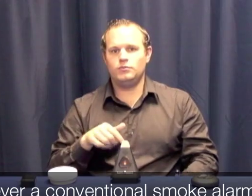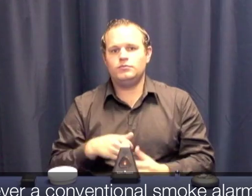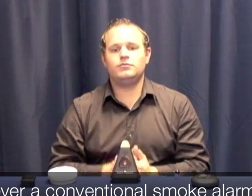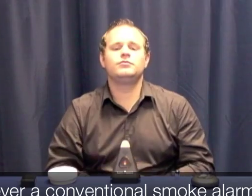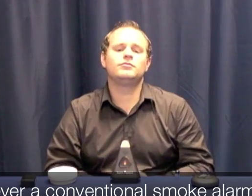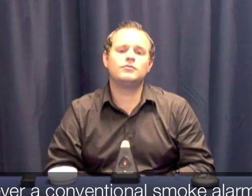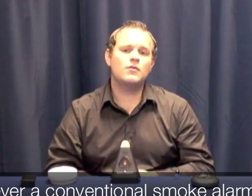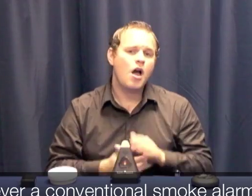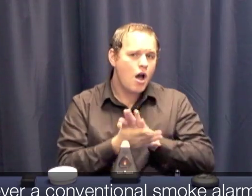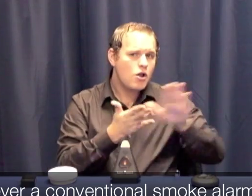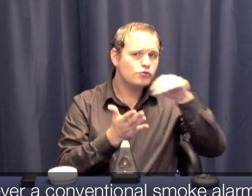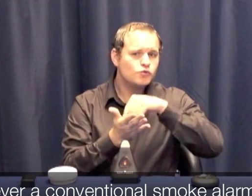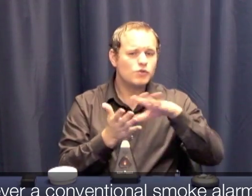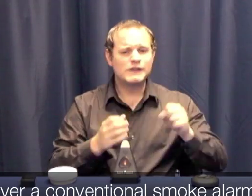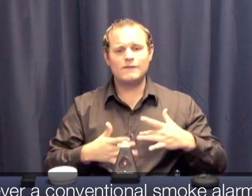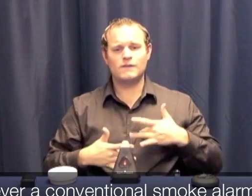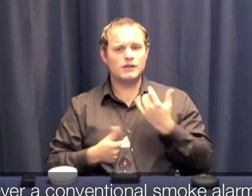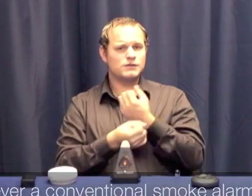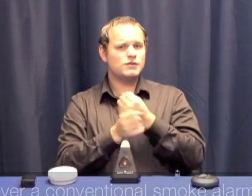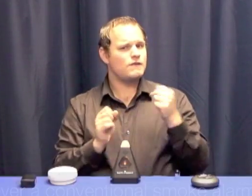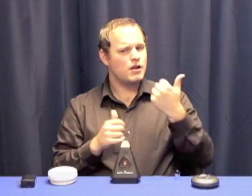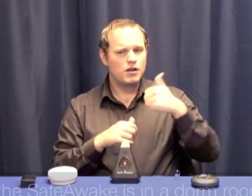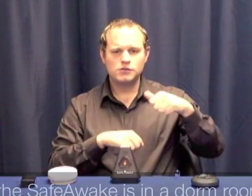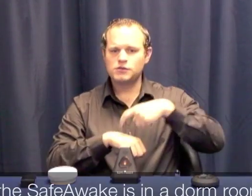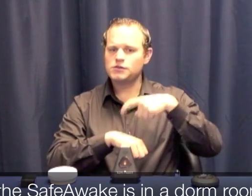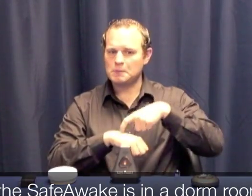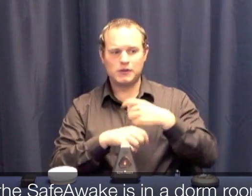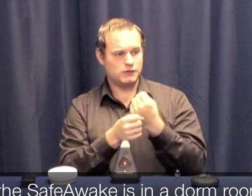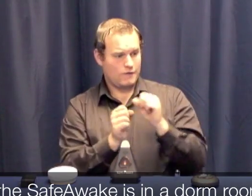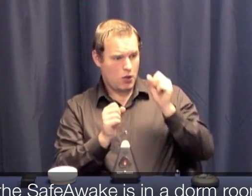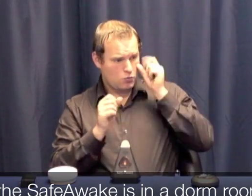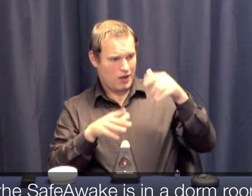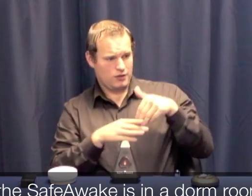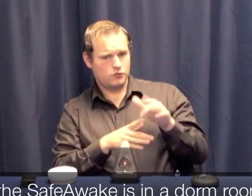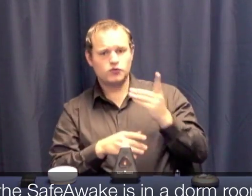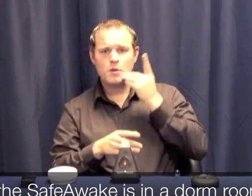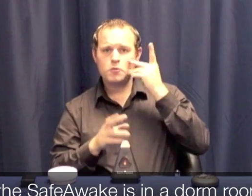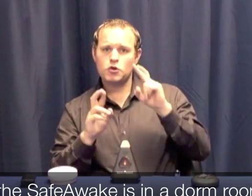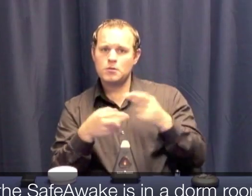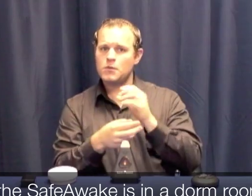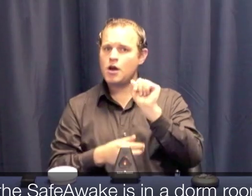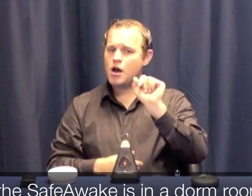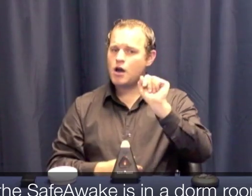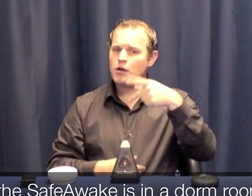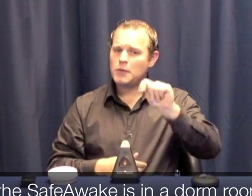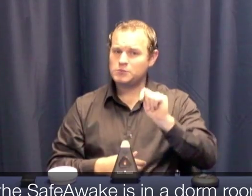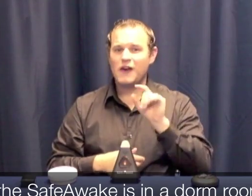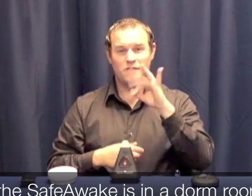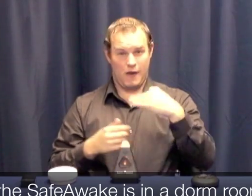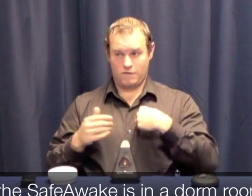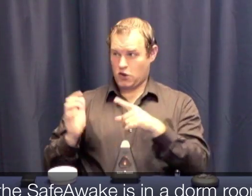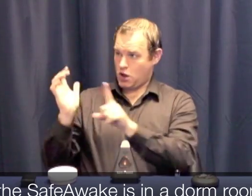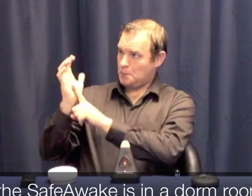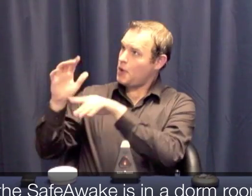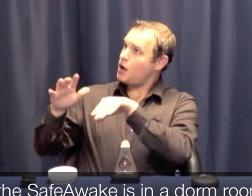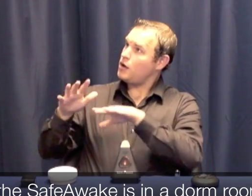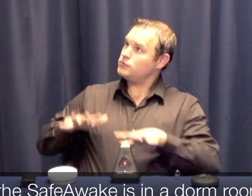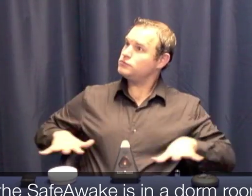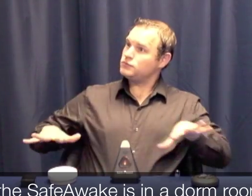first. College students can feel safe when the SafeAwake is in the dorm room or apartment. If there are smoke alarms